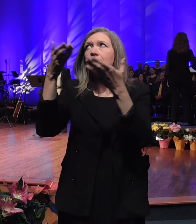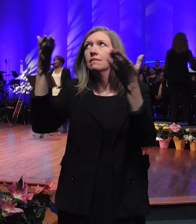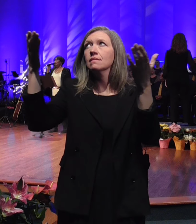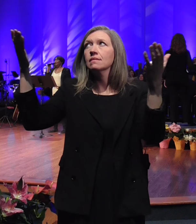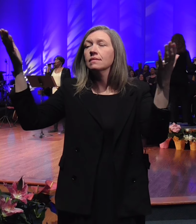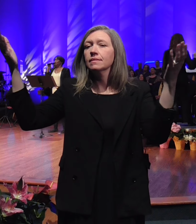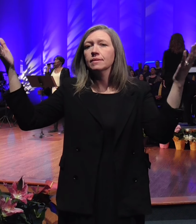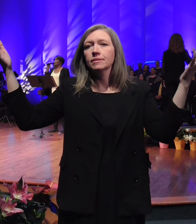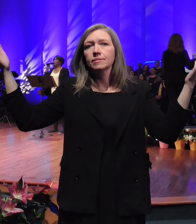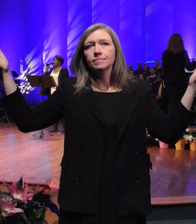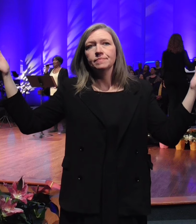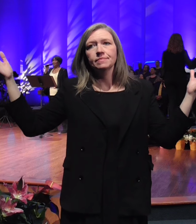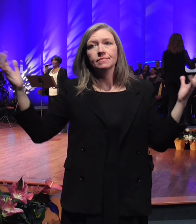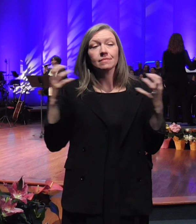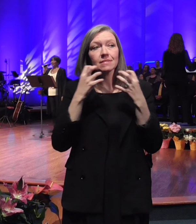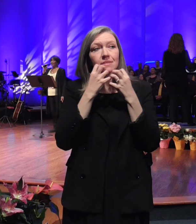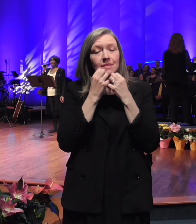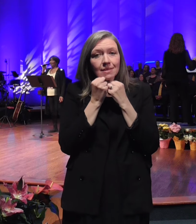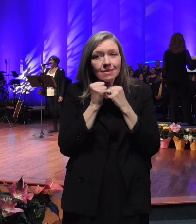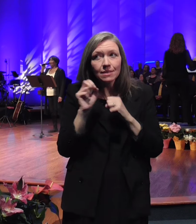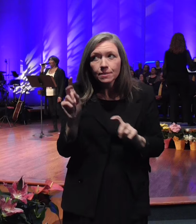sky, dear